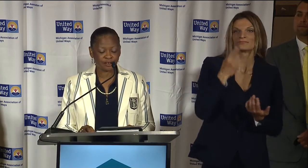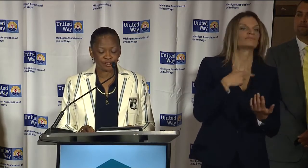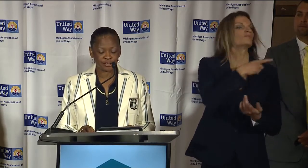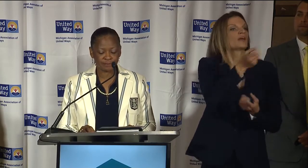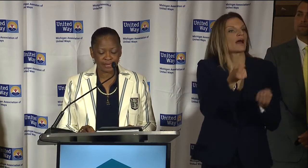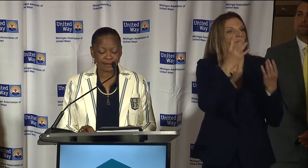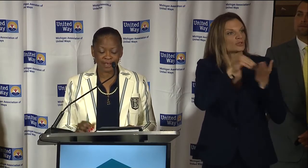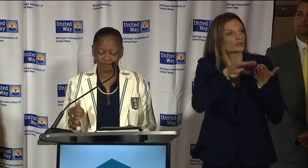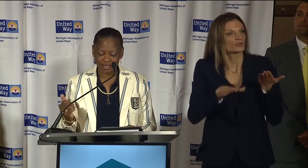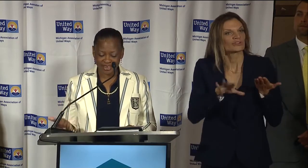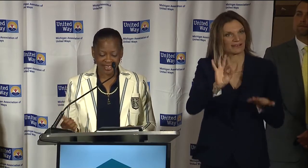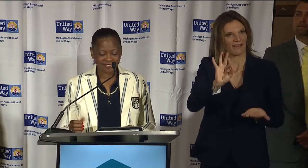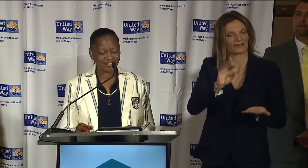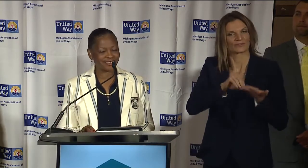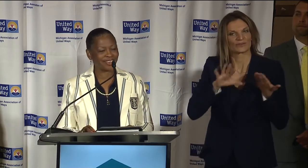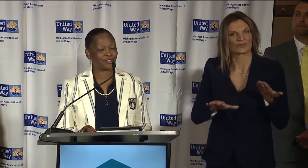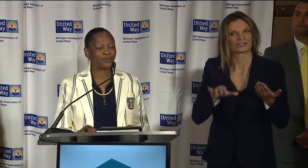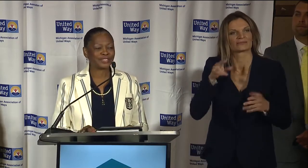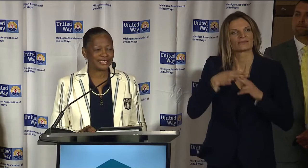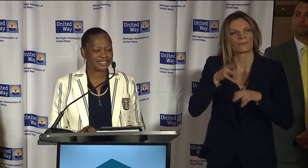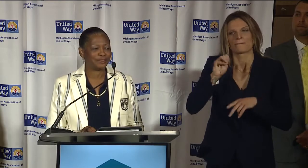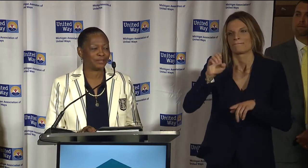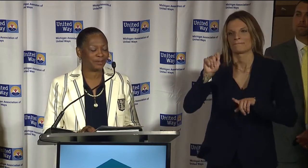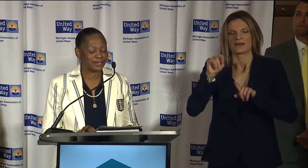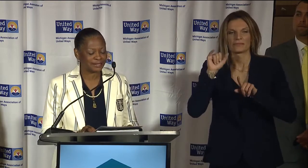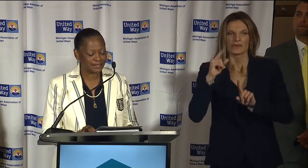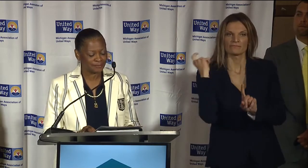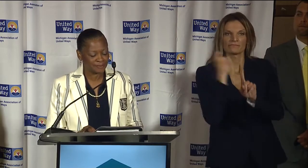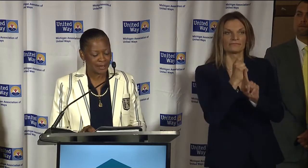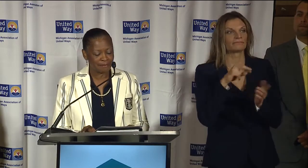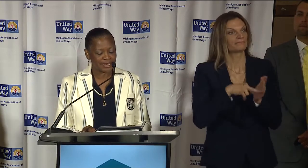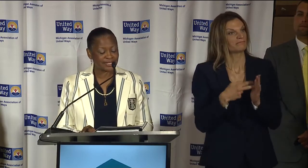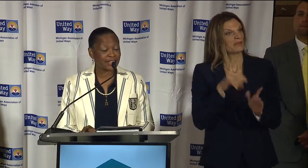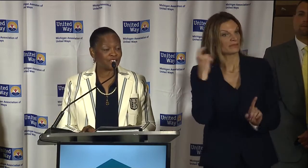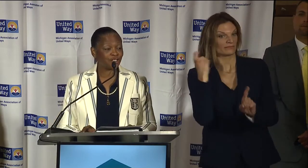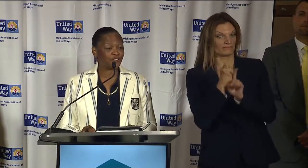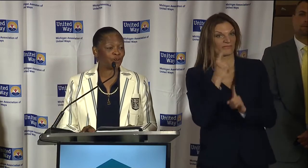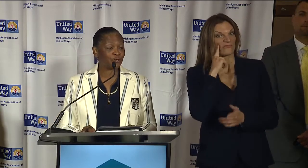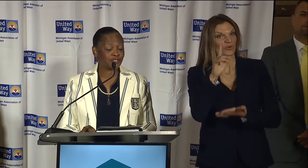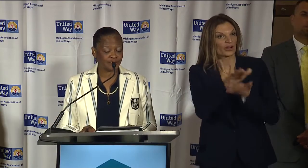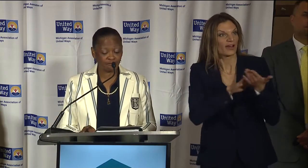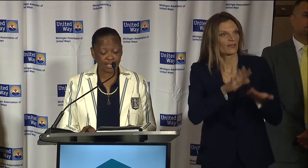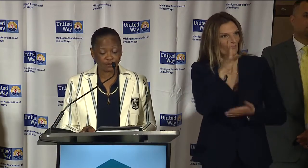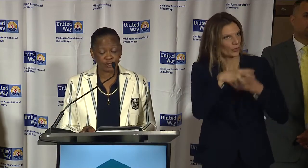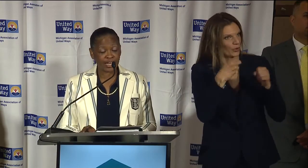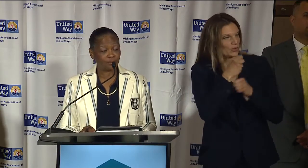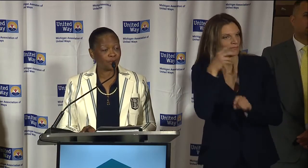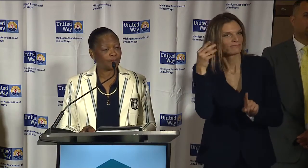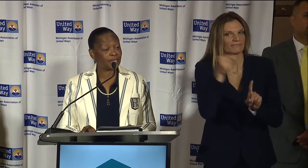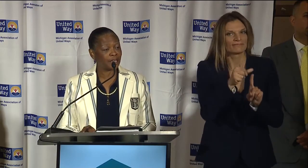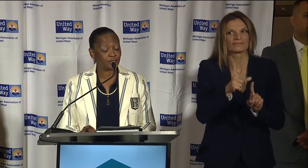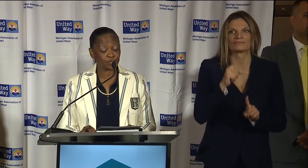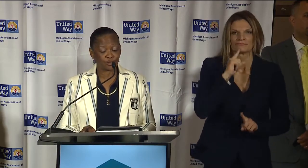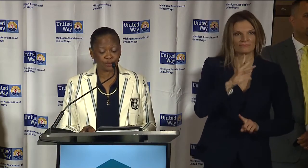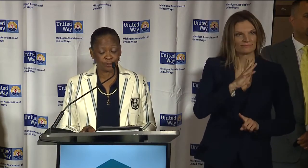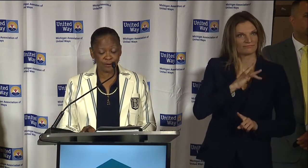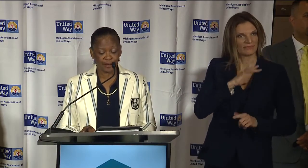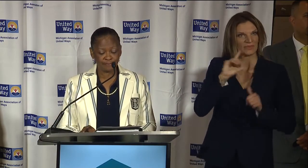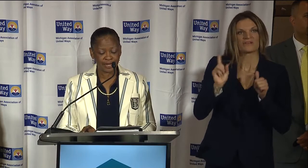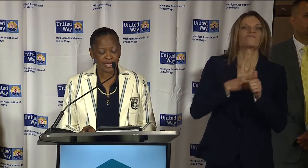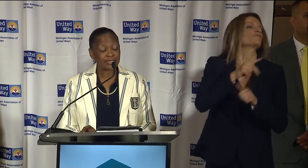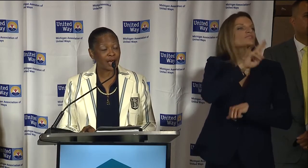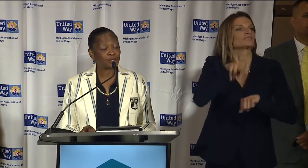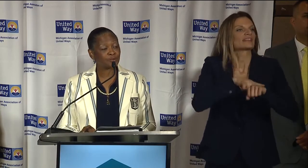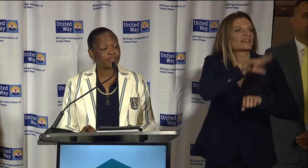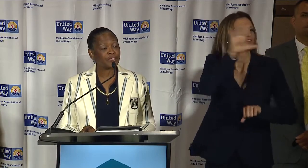Met scholarship, like my friend Dan just said, you will indeed be blessed. Met is the nation's first 529 prepaid college tuition